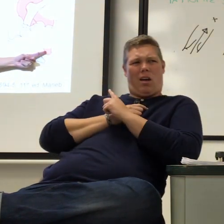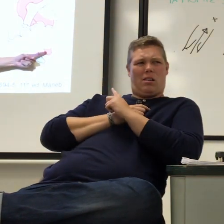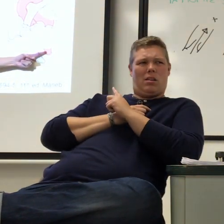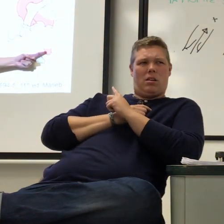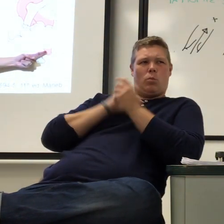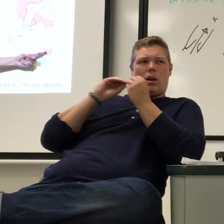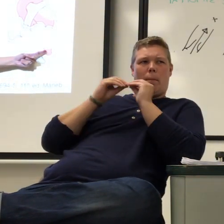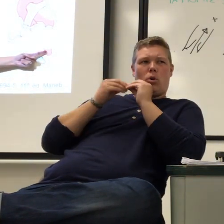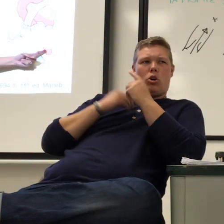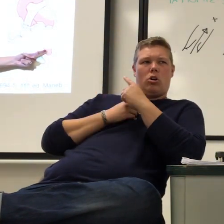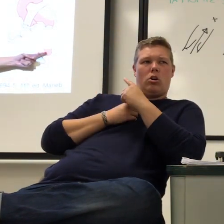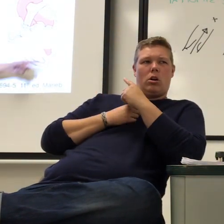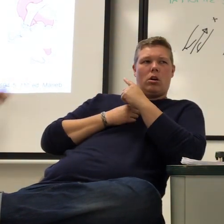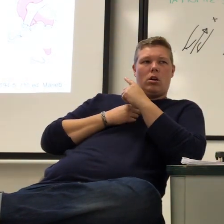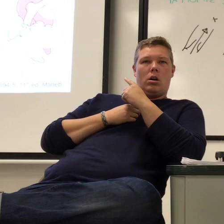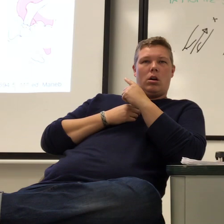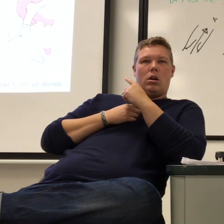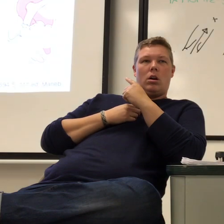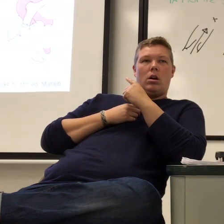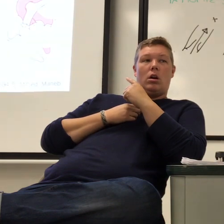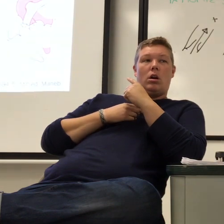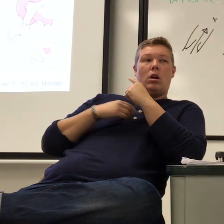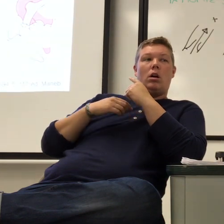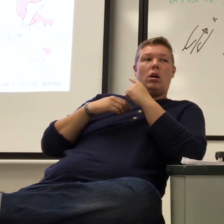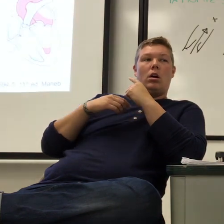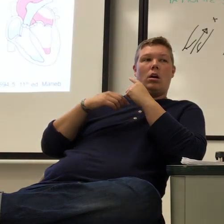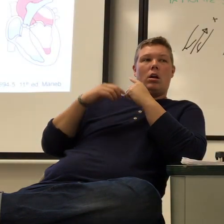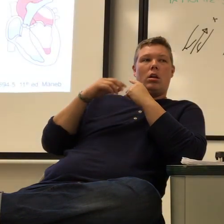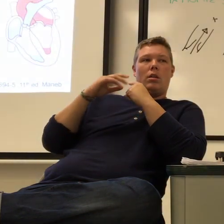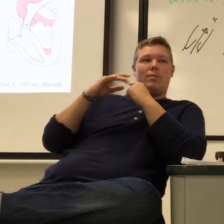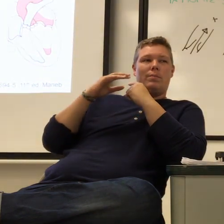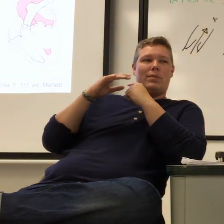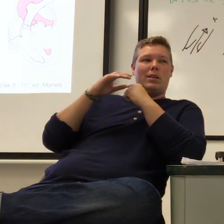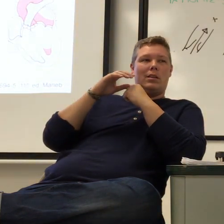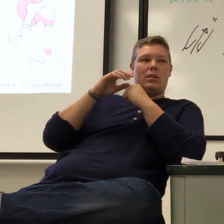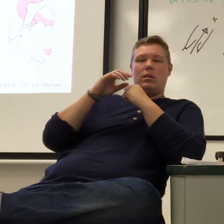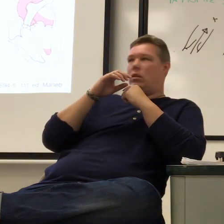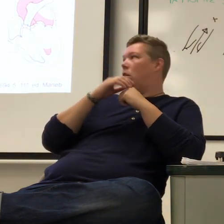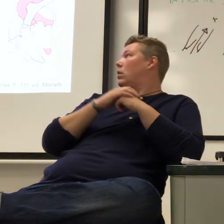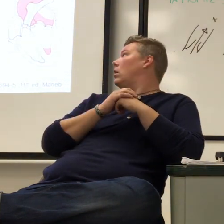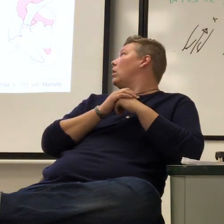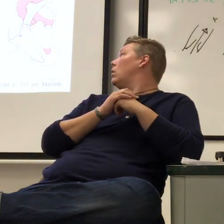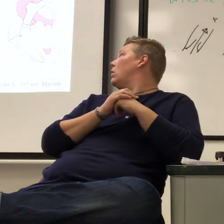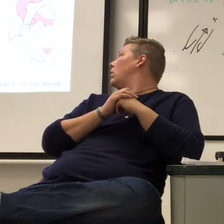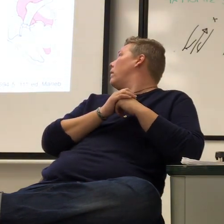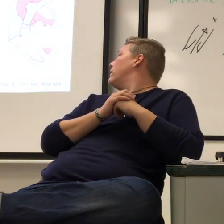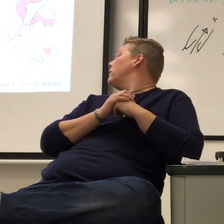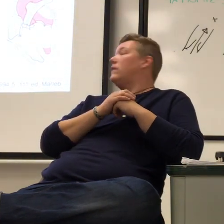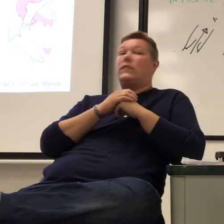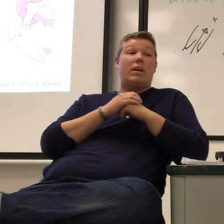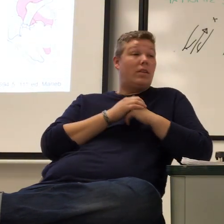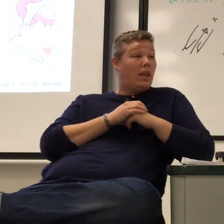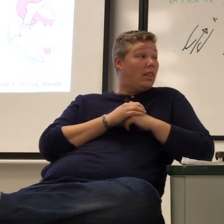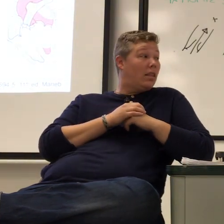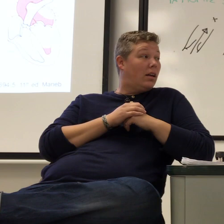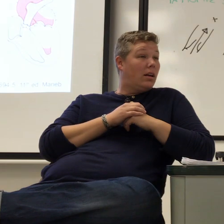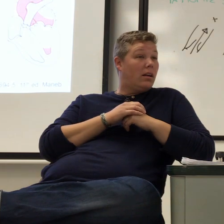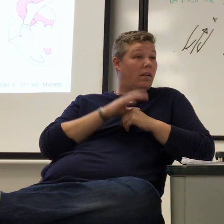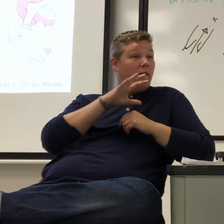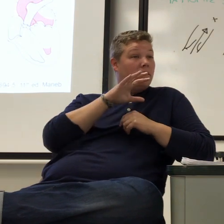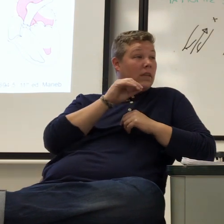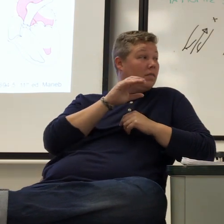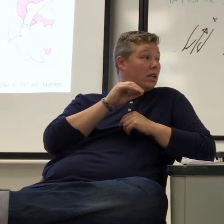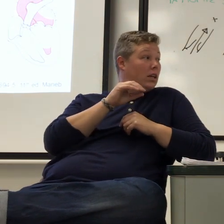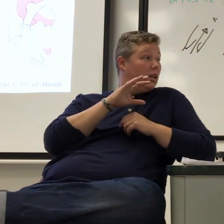What number is it? Yeah, it's the 50 thing. It's the systolic volume and just pressure's dropping. And, well, it